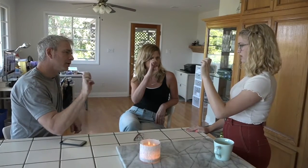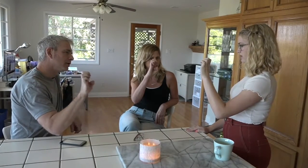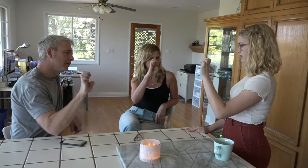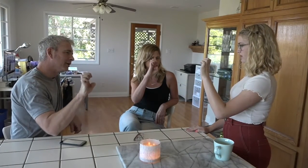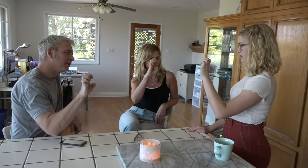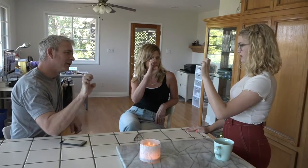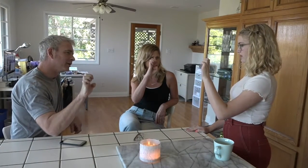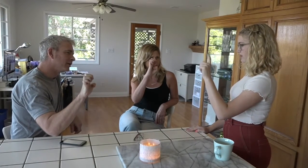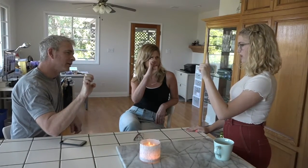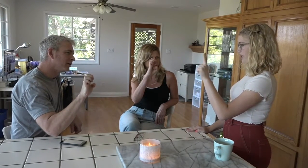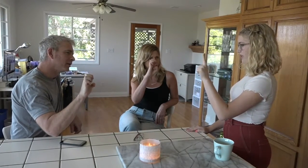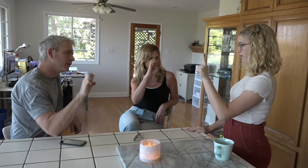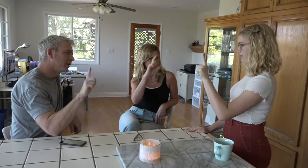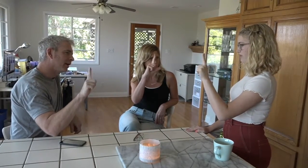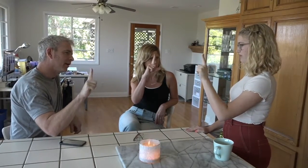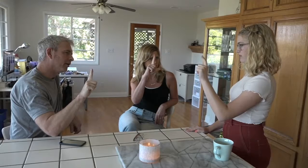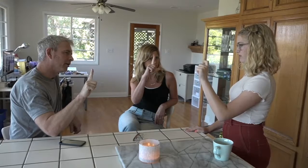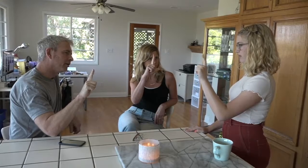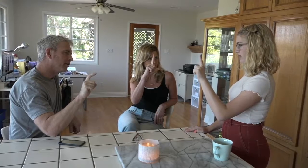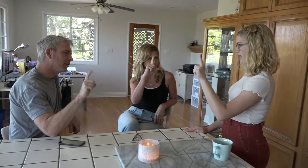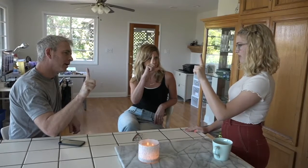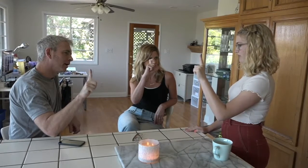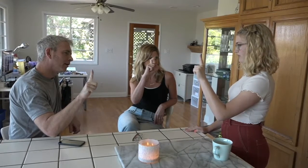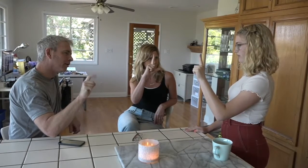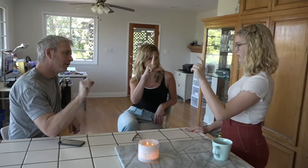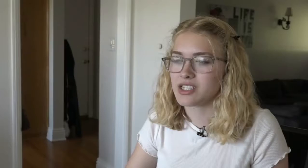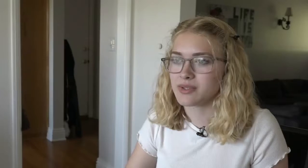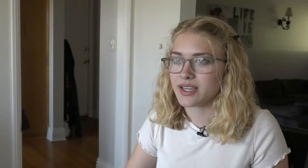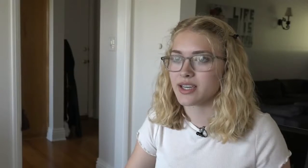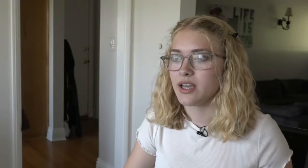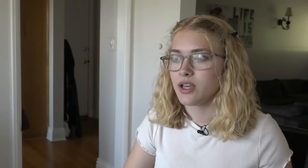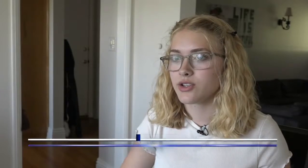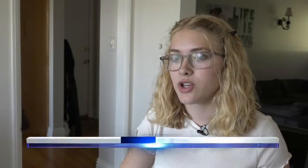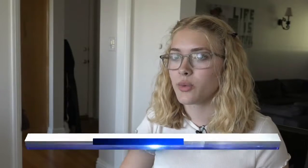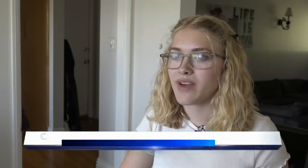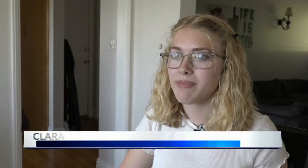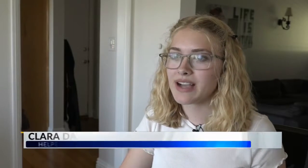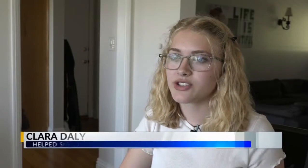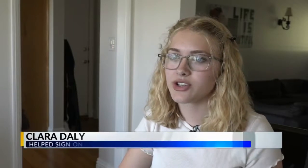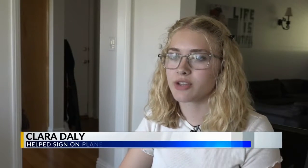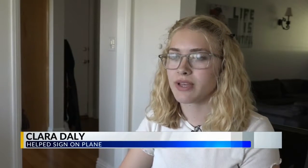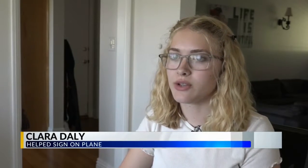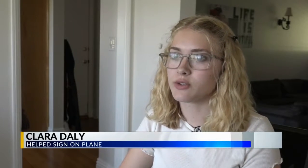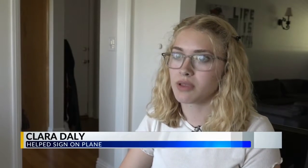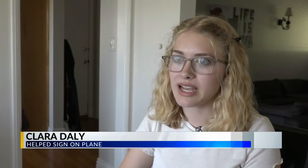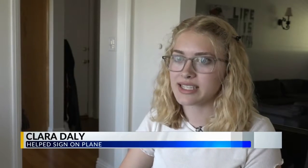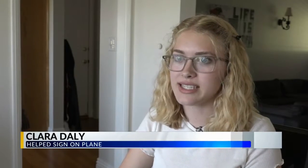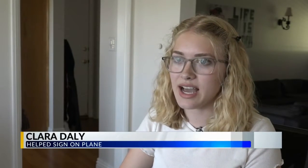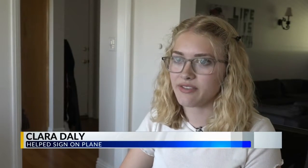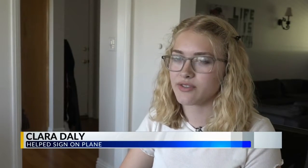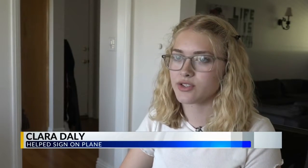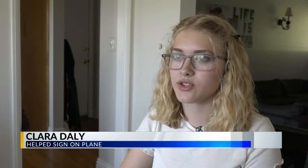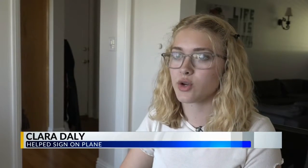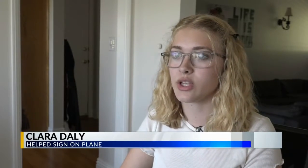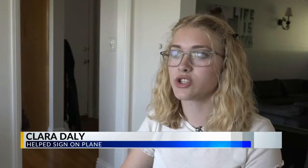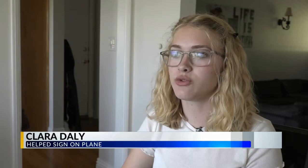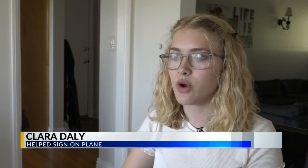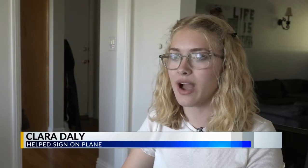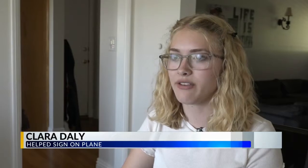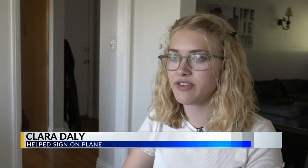Sign Language. So then I pressed the call button and then she came and she was like, "So we have a passenger on the plane who's blind and deaf. So, like, do you know how to